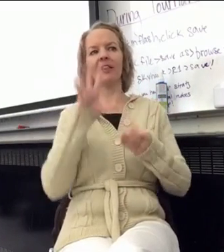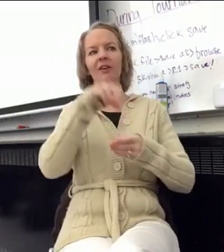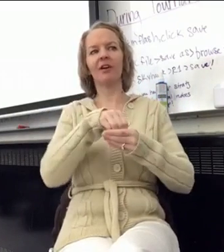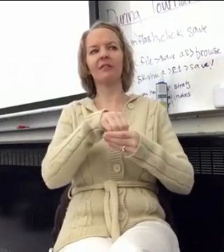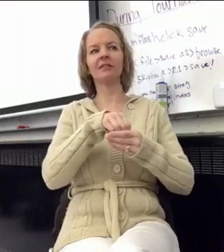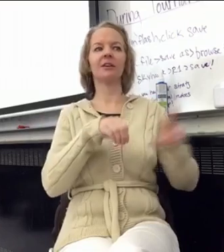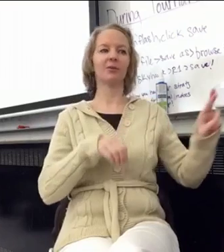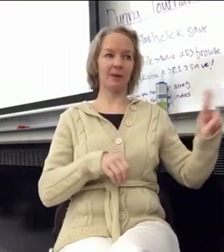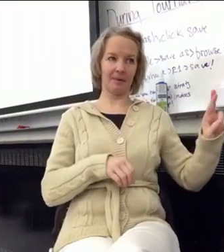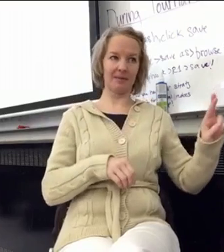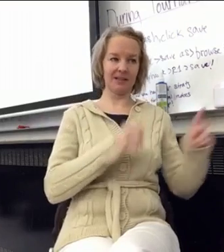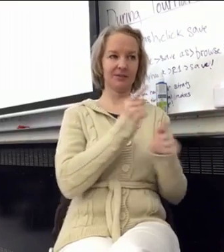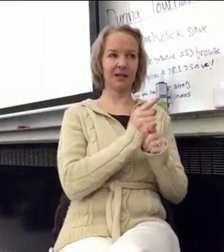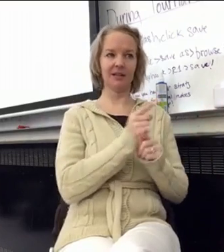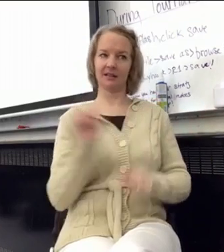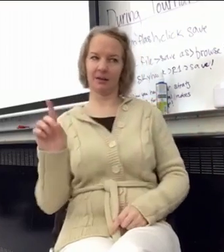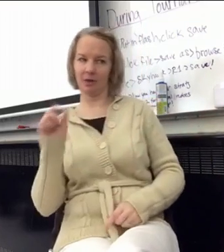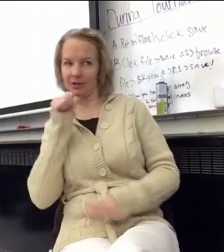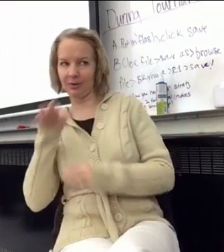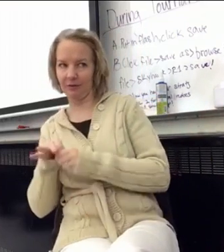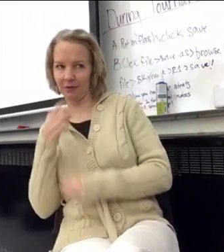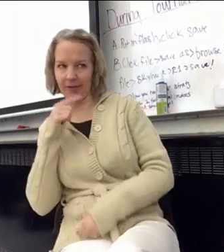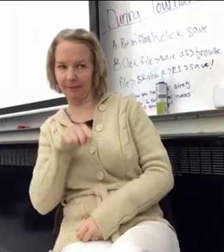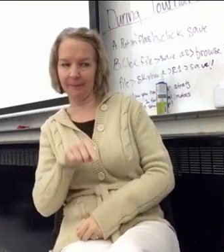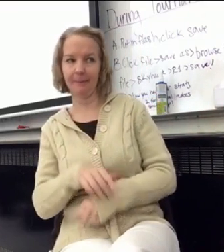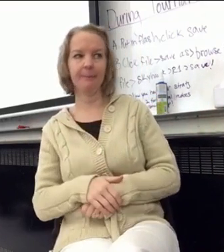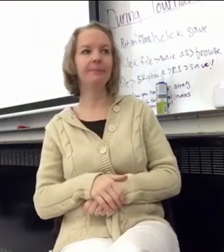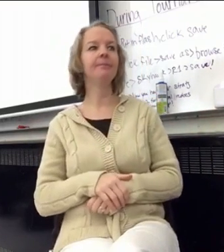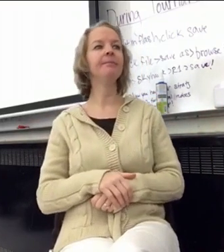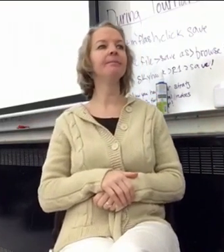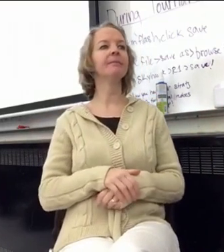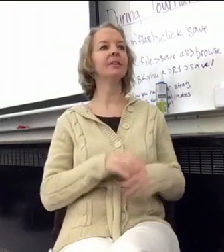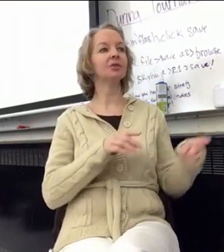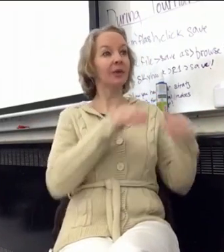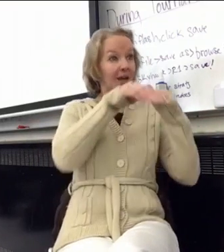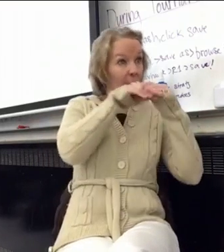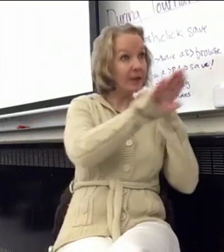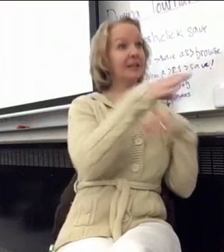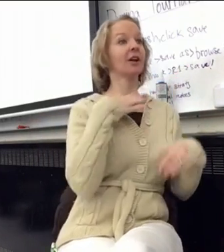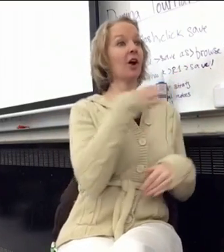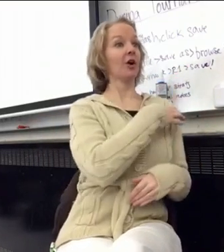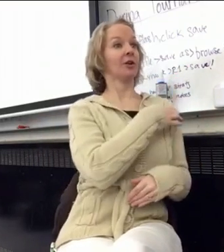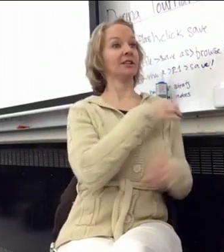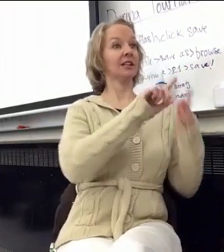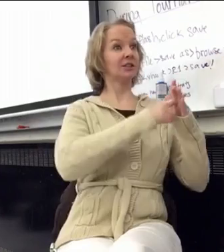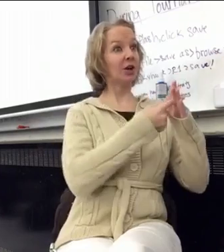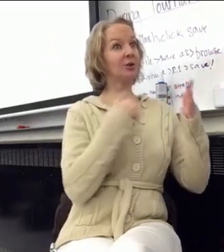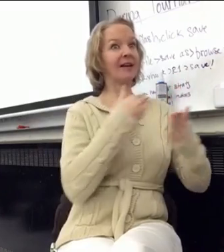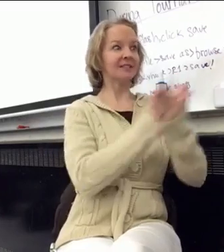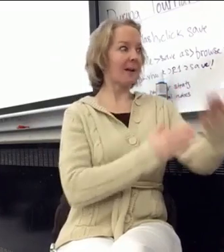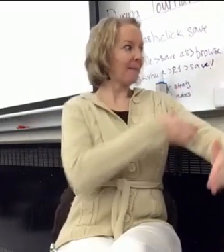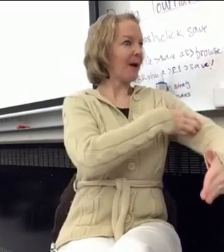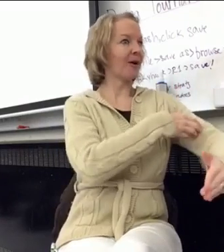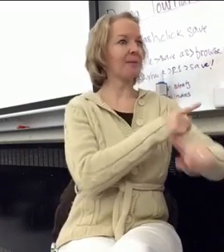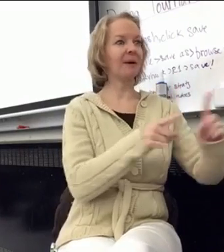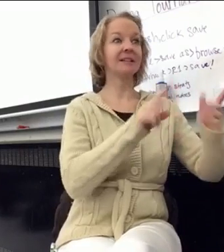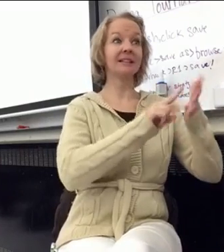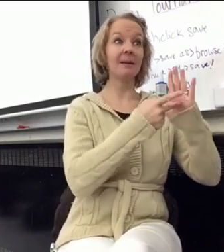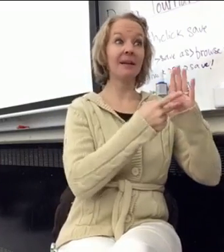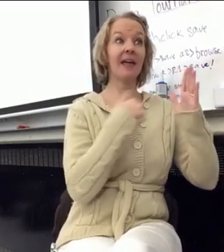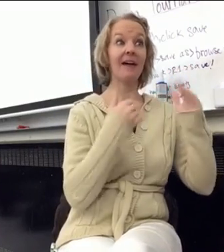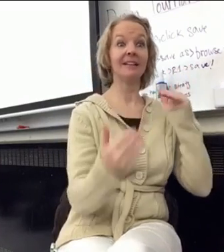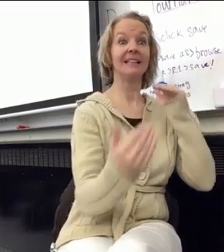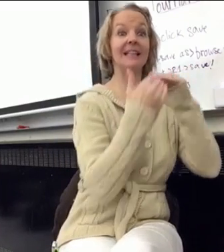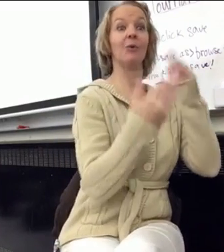It's the Republicans, right? Democrats would not vote them in. So they're going to go into Congress and begin to have some power, but does that mean they have completely